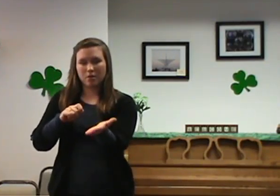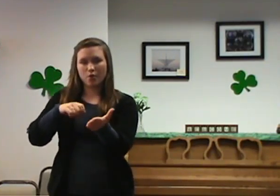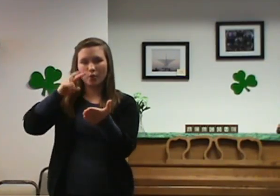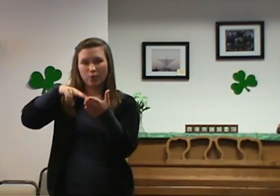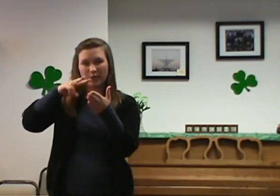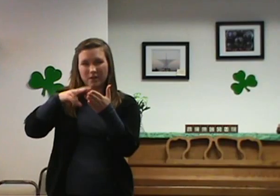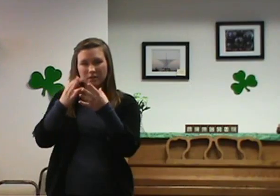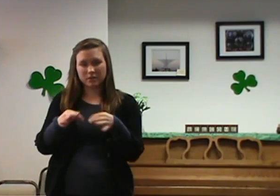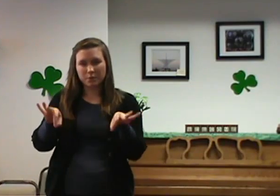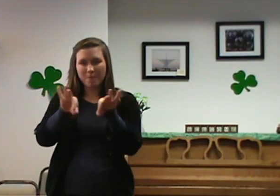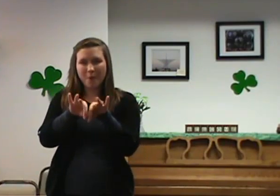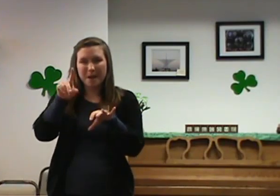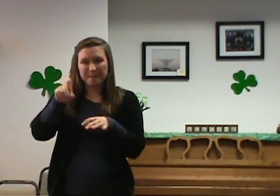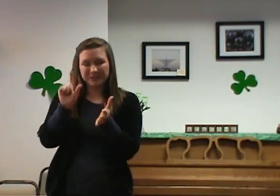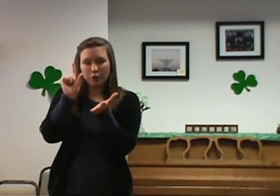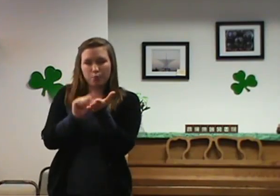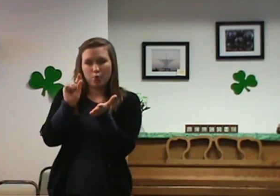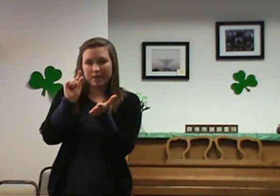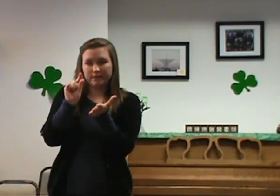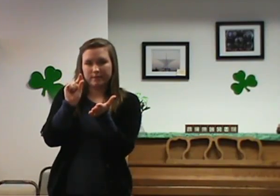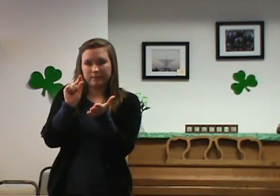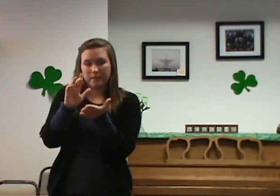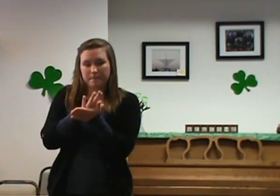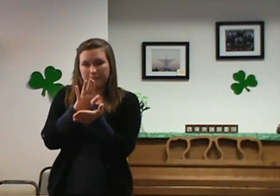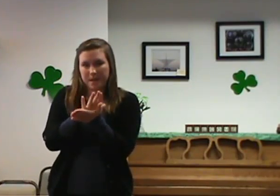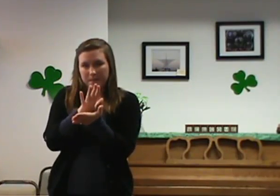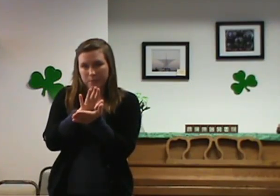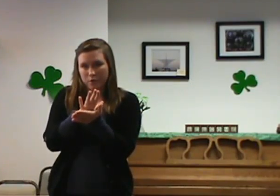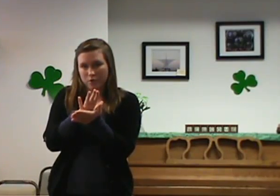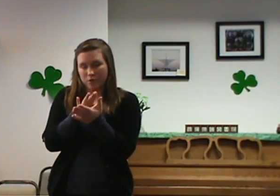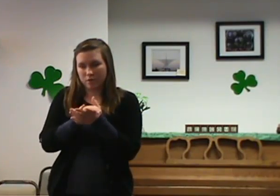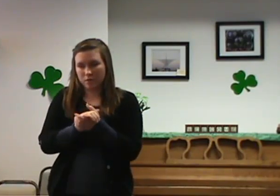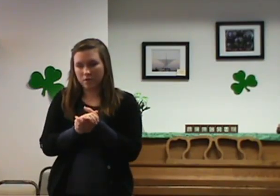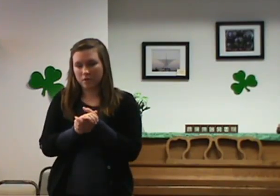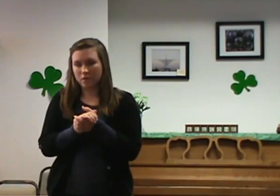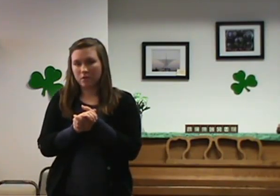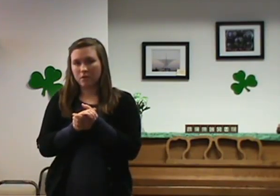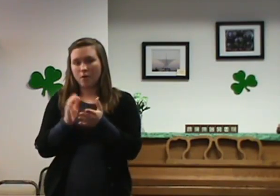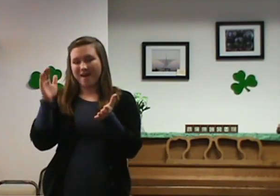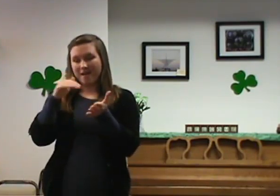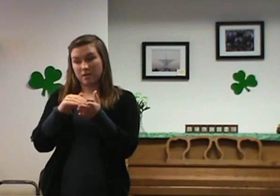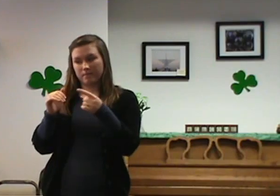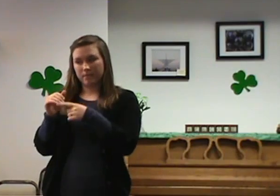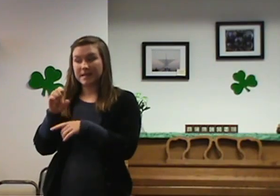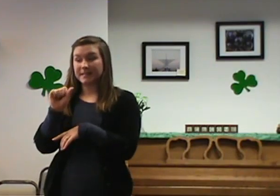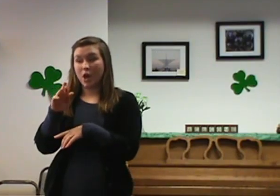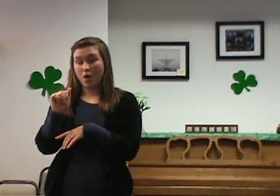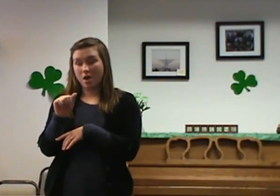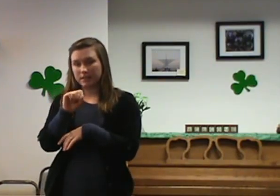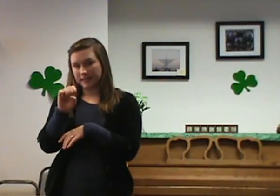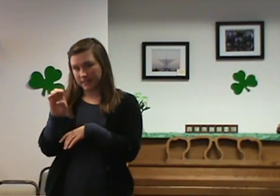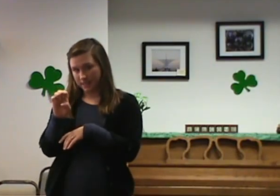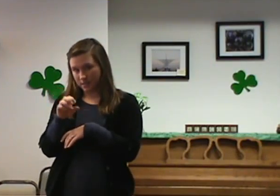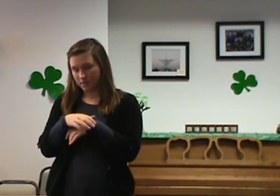anything like that. So this is the Sarah C. The Sarah C also has a